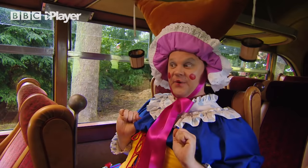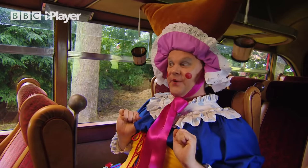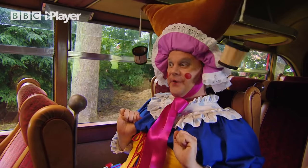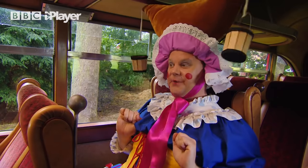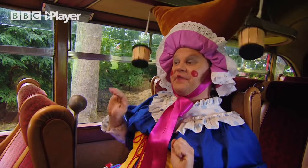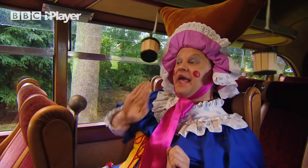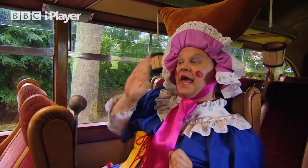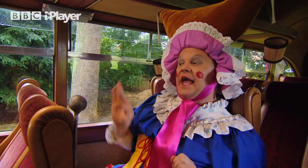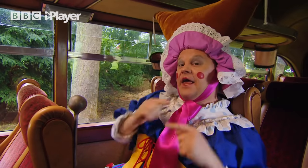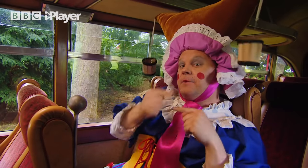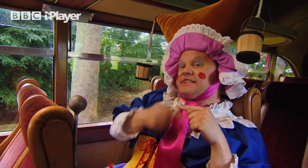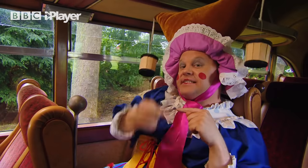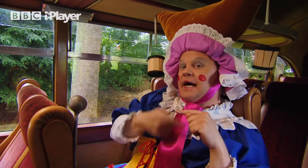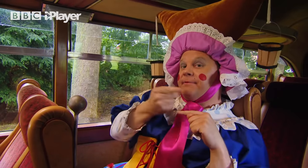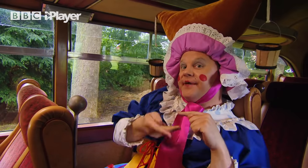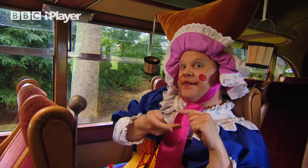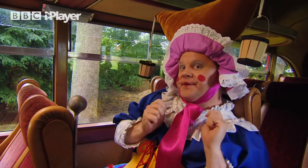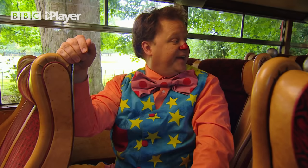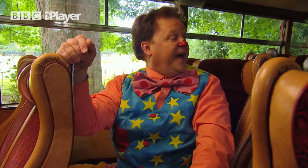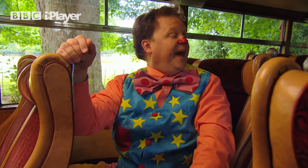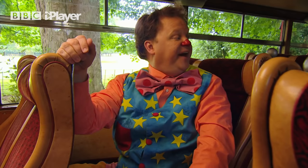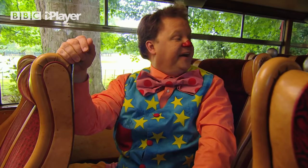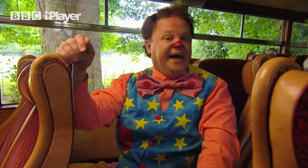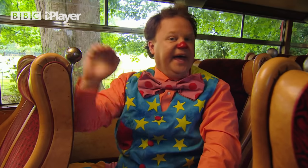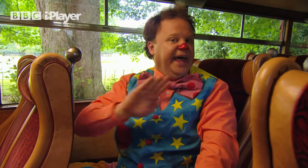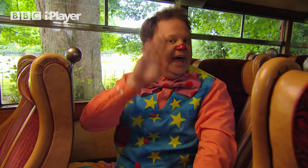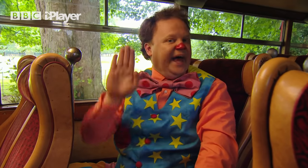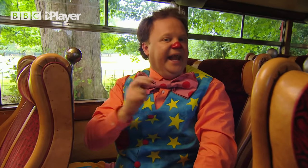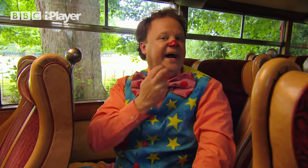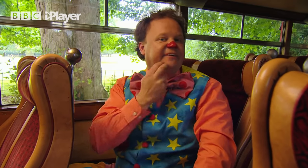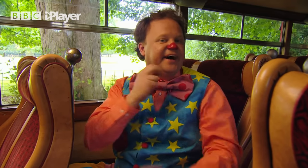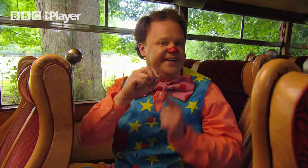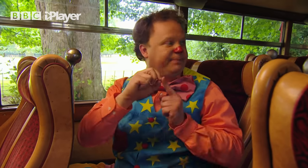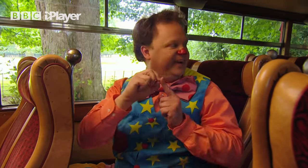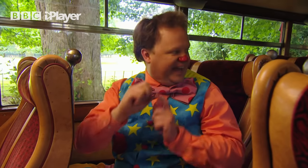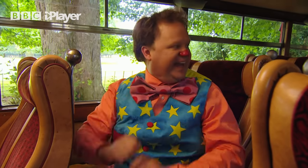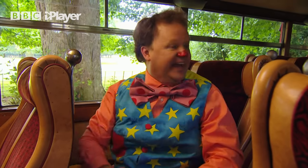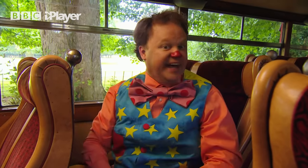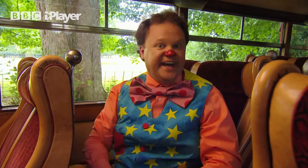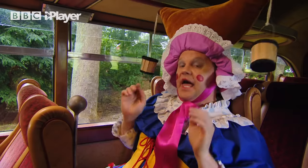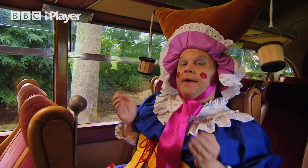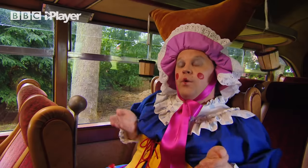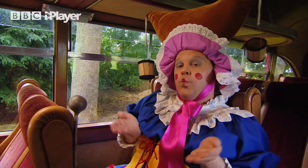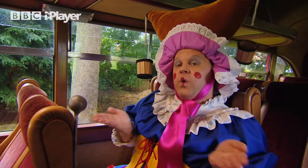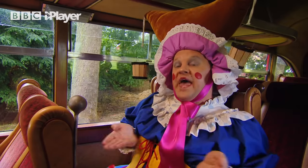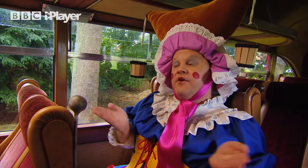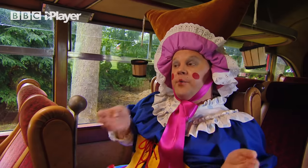oh hello mr tambiel oh hello aunt polly um where are we